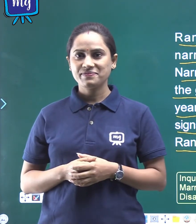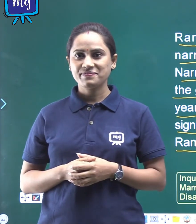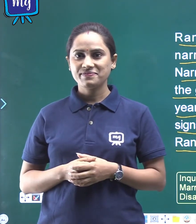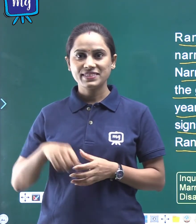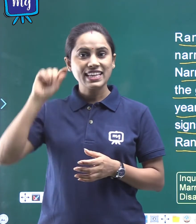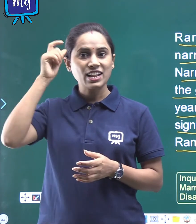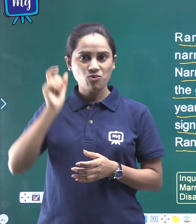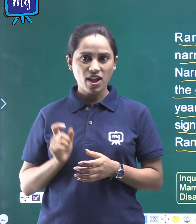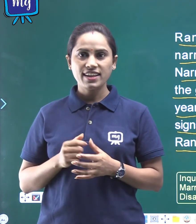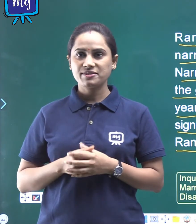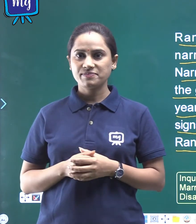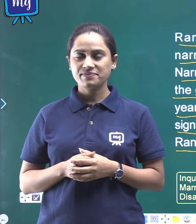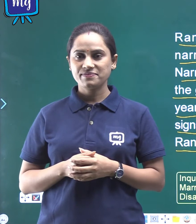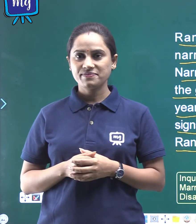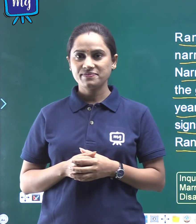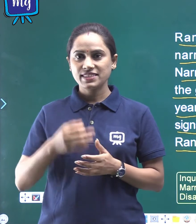inquire,